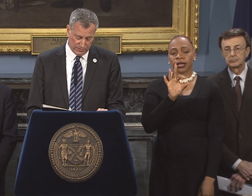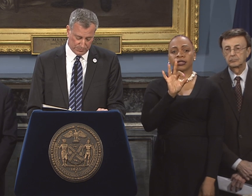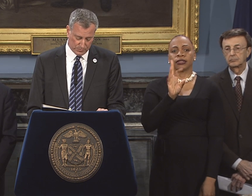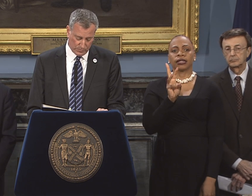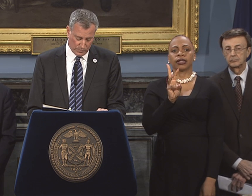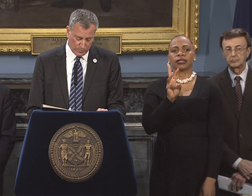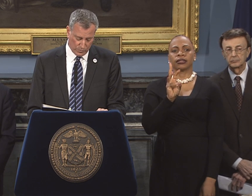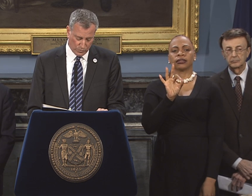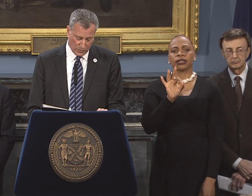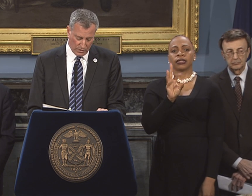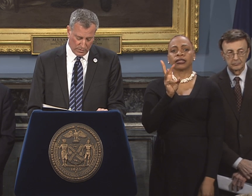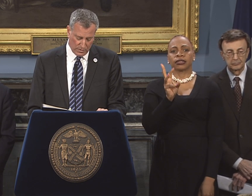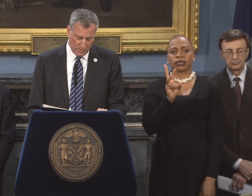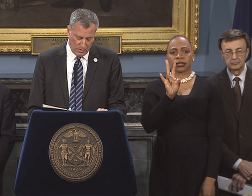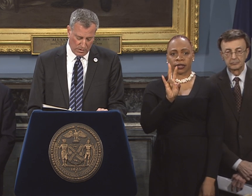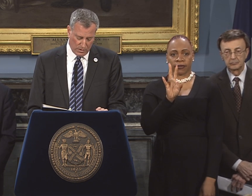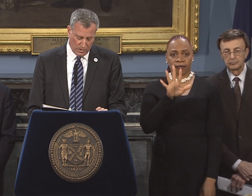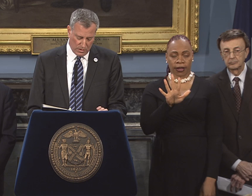212-639-9675.